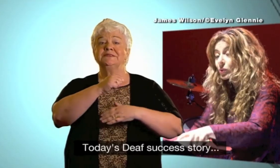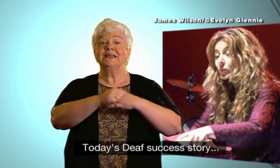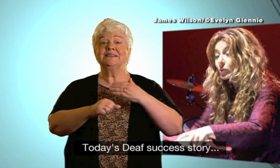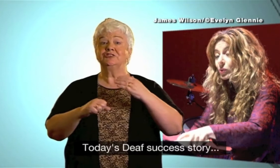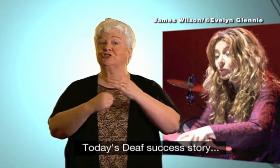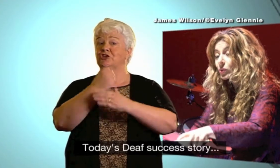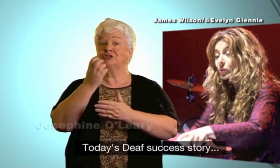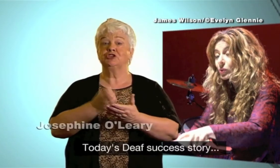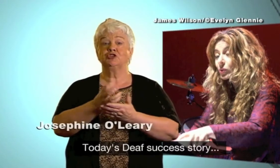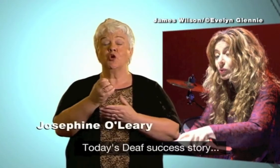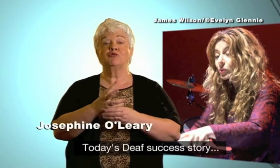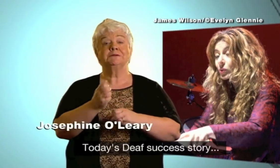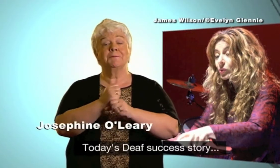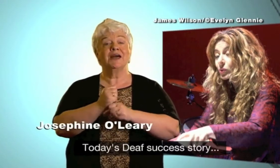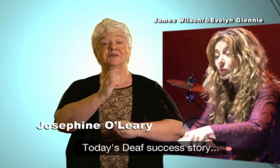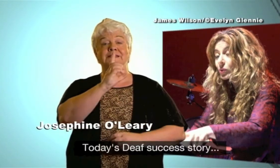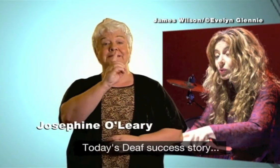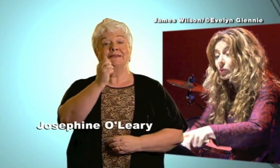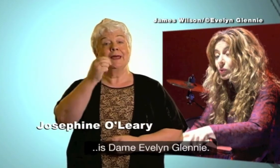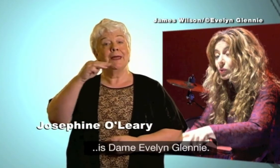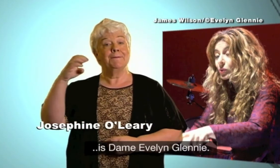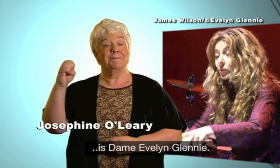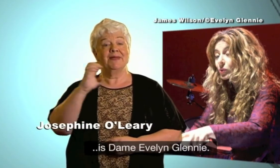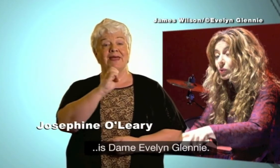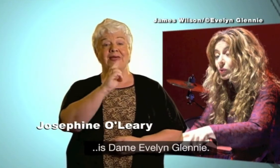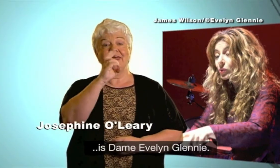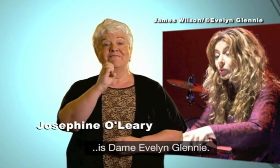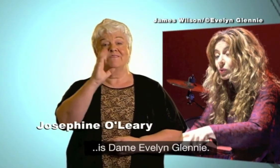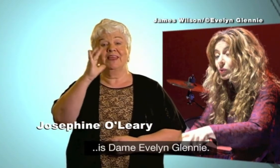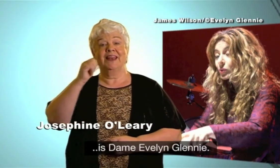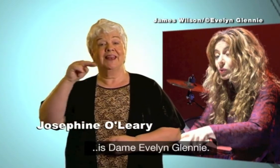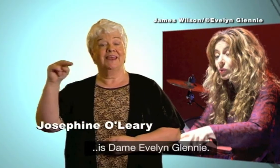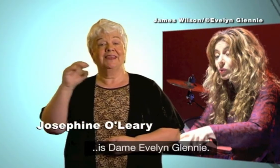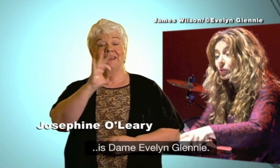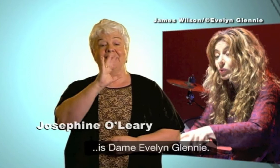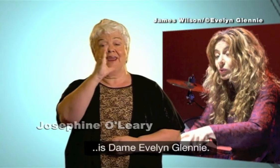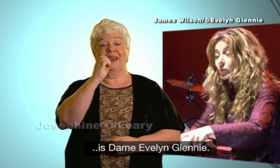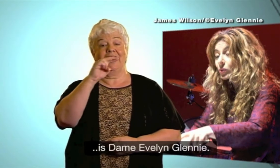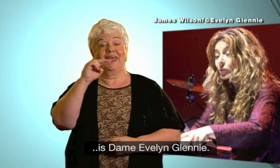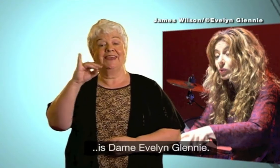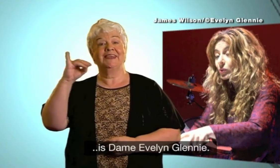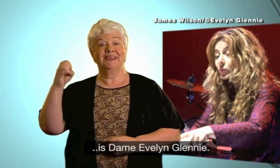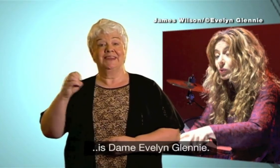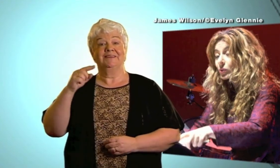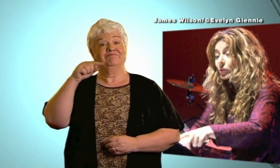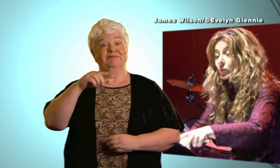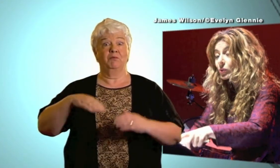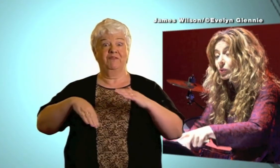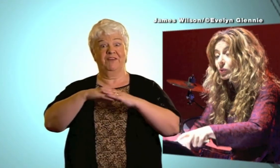Today's deaf success story is Dame Evelyn Glennie,